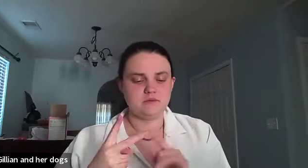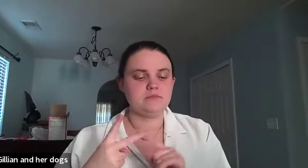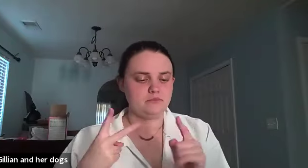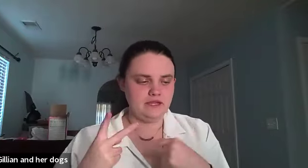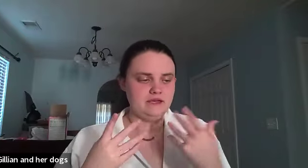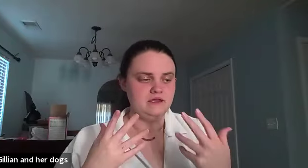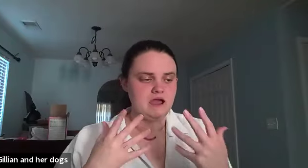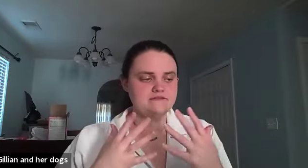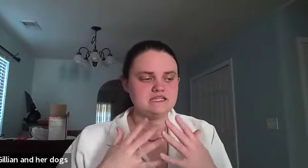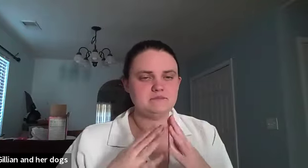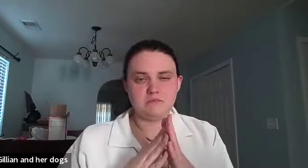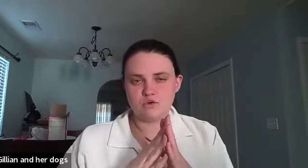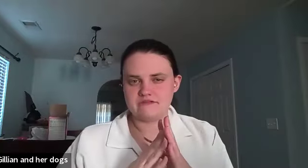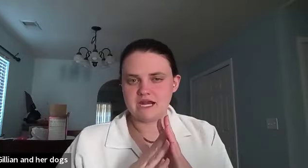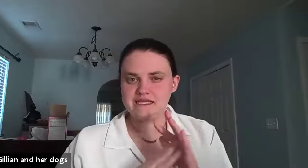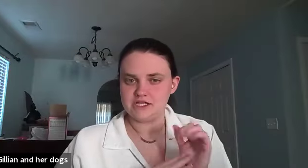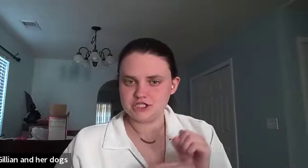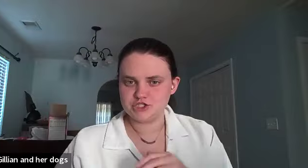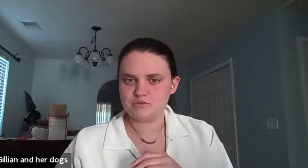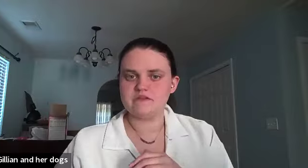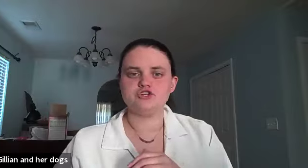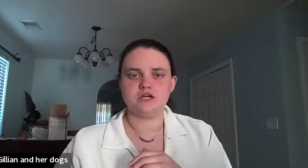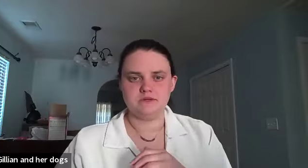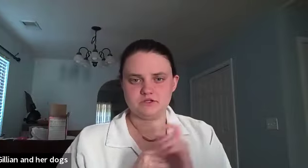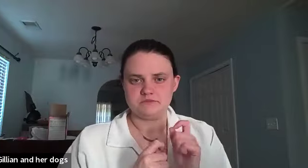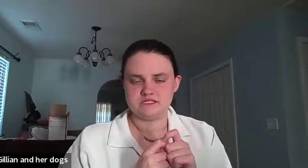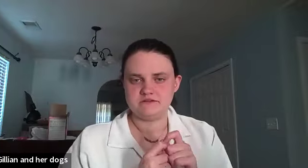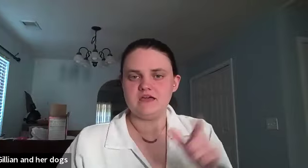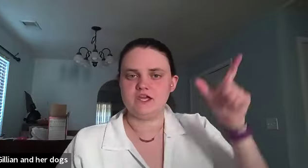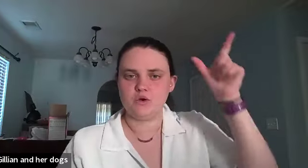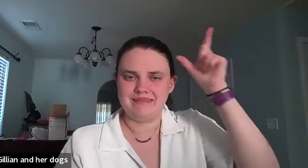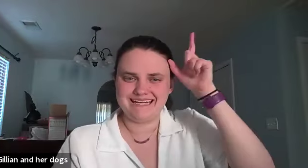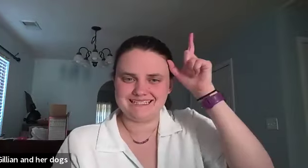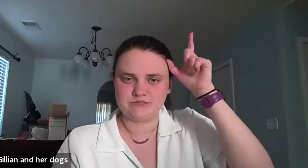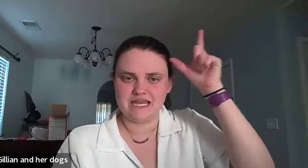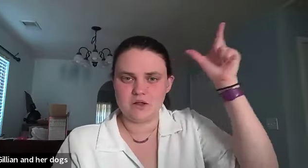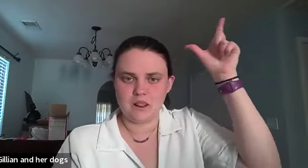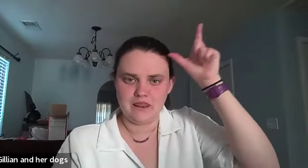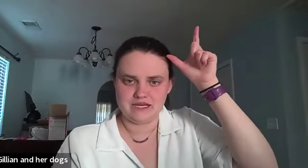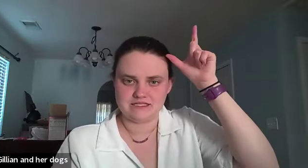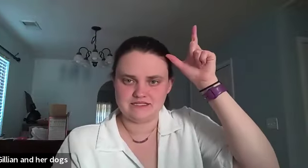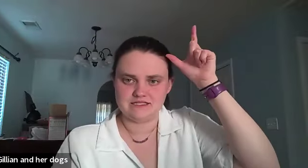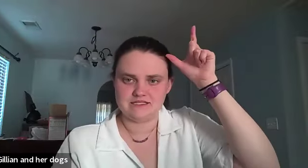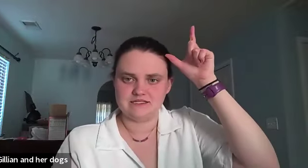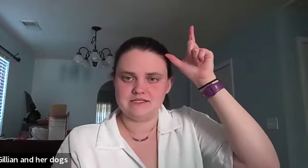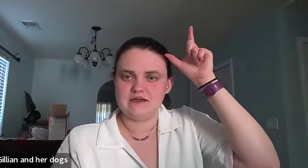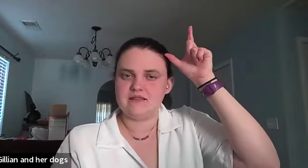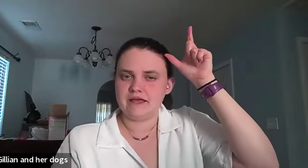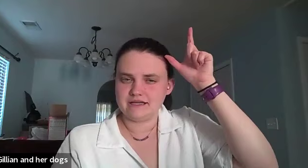some people, but when I've seen it be more of that English where they're trying to be more specific and they go the lettuce with the L, lettuce. Like I